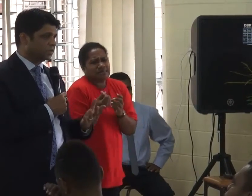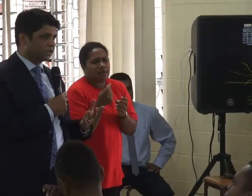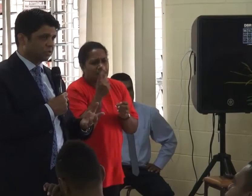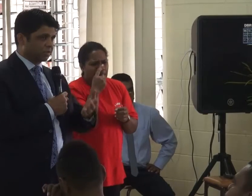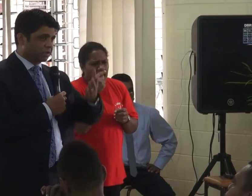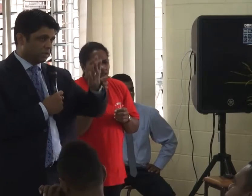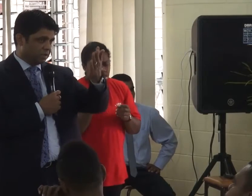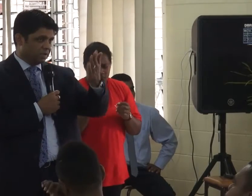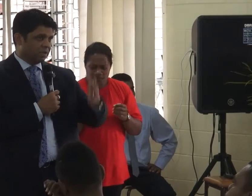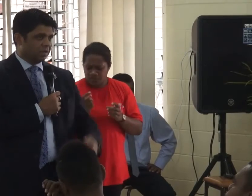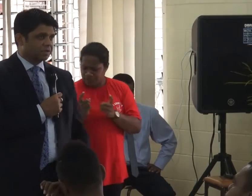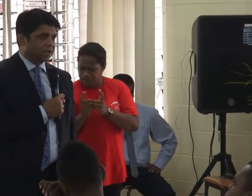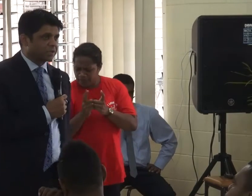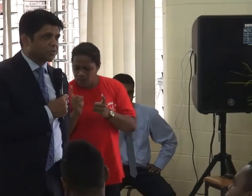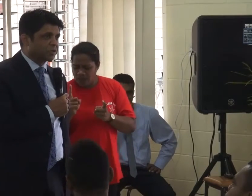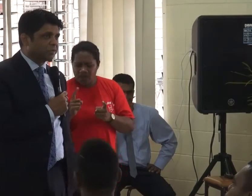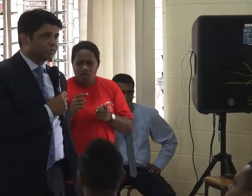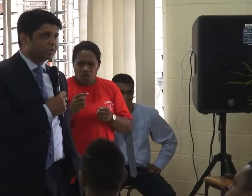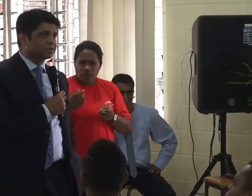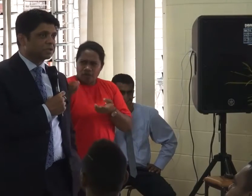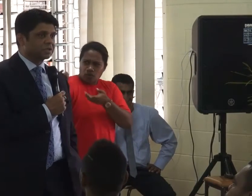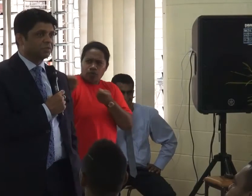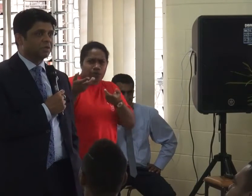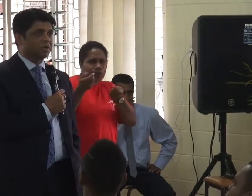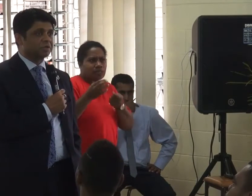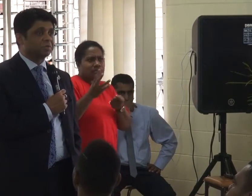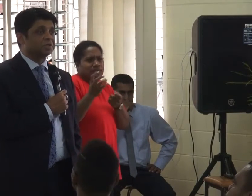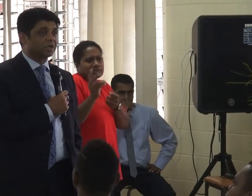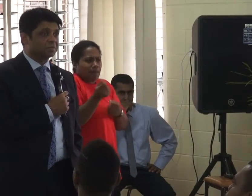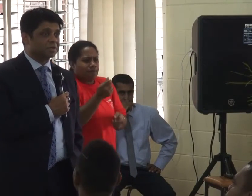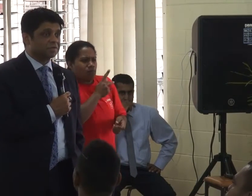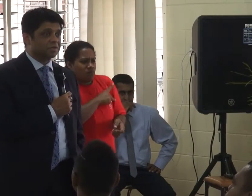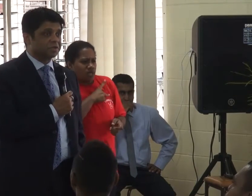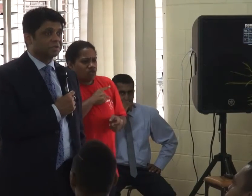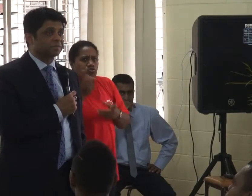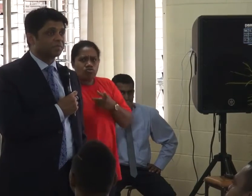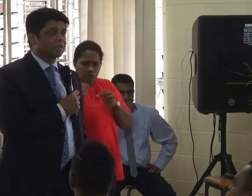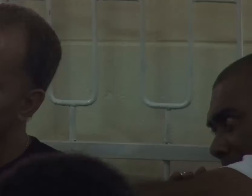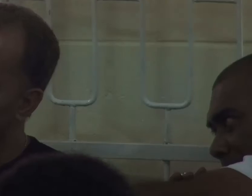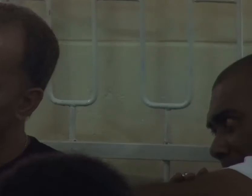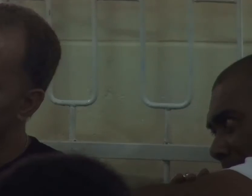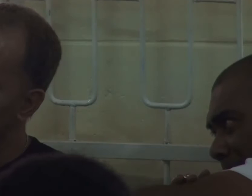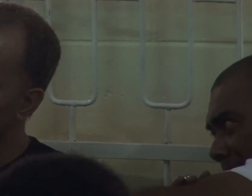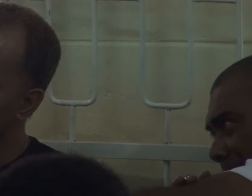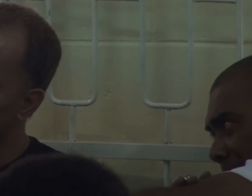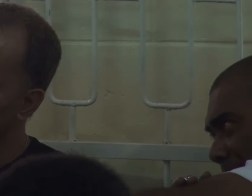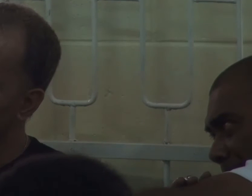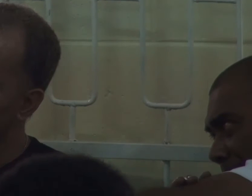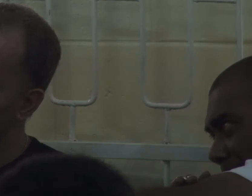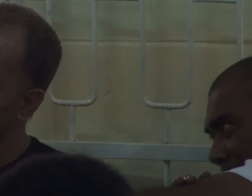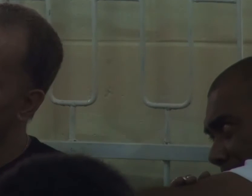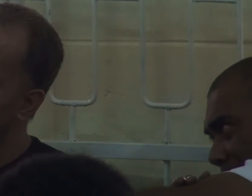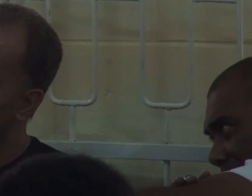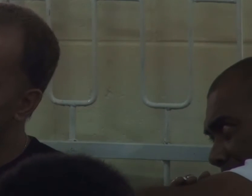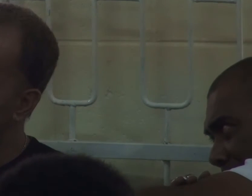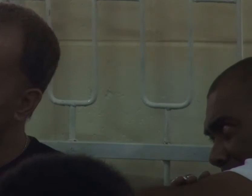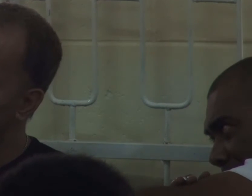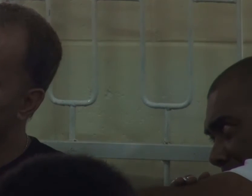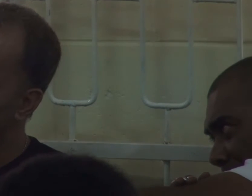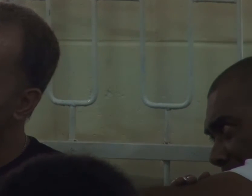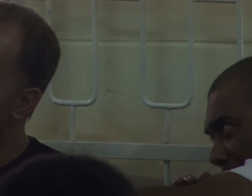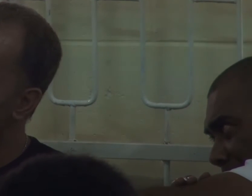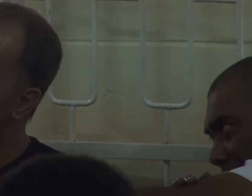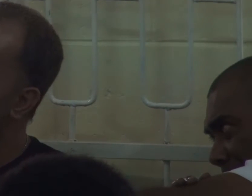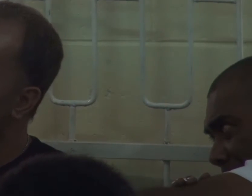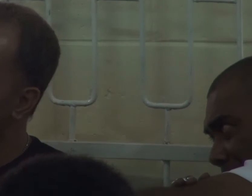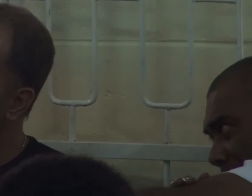specialists in Fiji. One of the things that I do keep on mentioning is that we don't have a speech therapist in Fiji. To these potential employers, and coming in